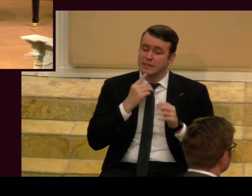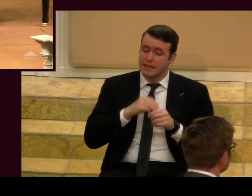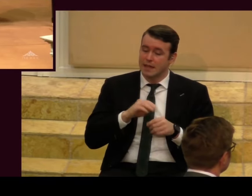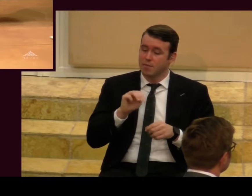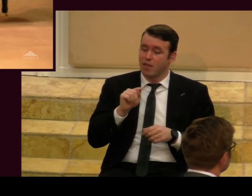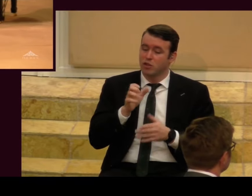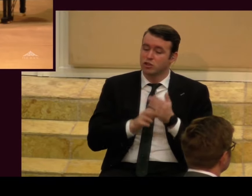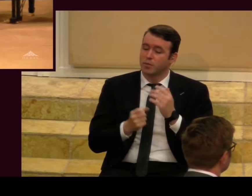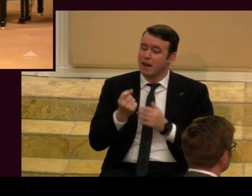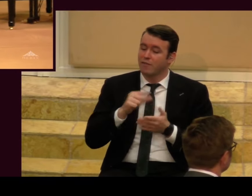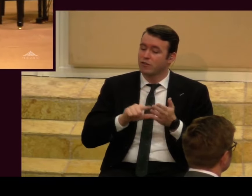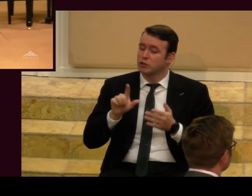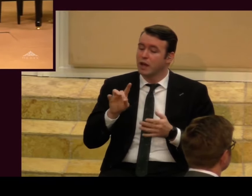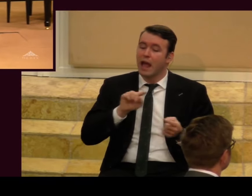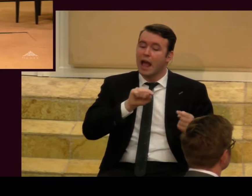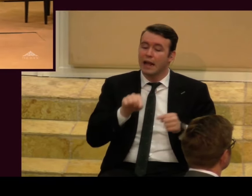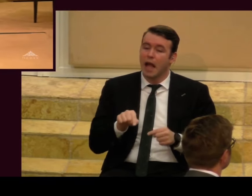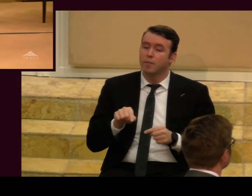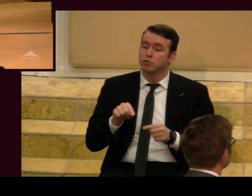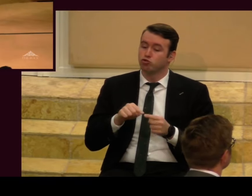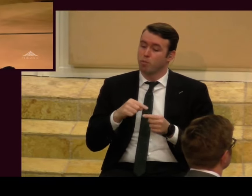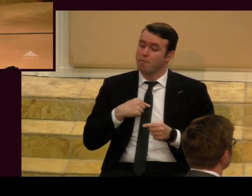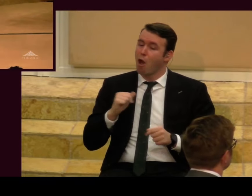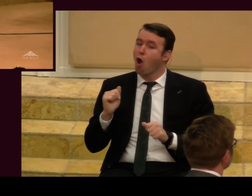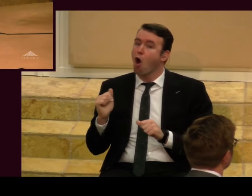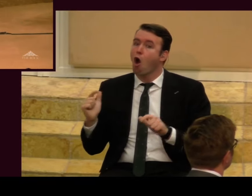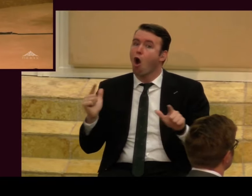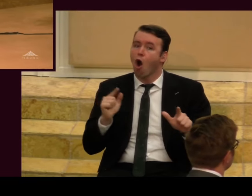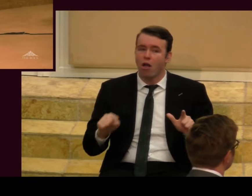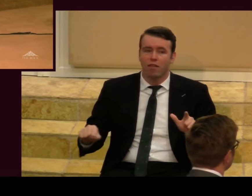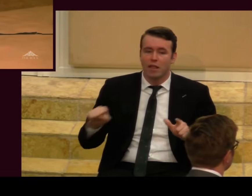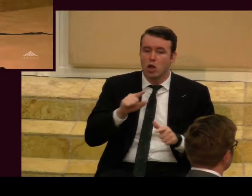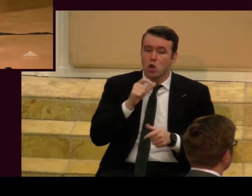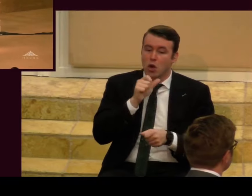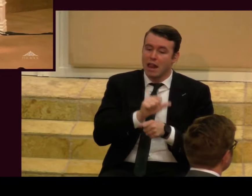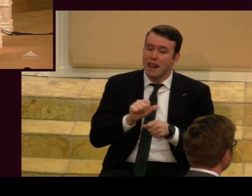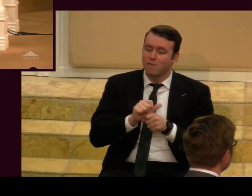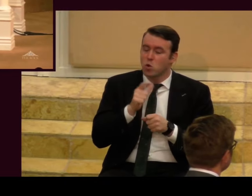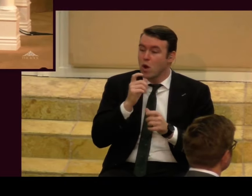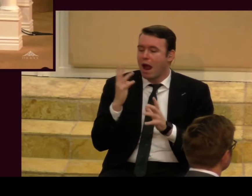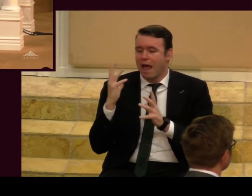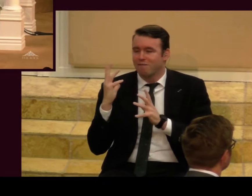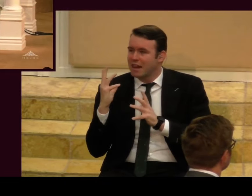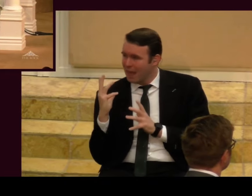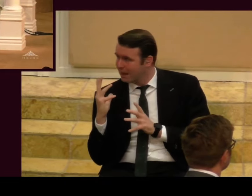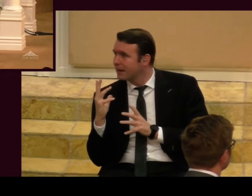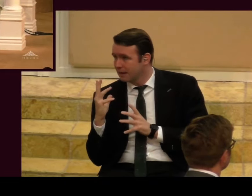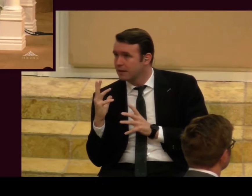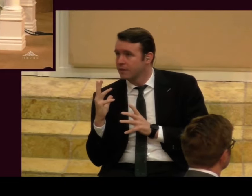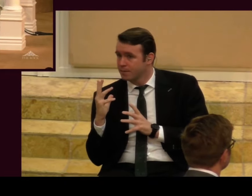Jesus said in Matthew chapter 11, verse 28, come unto me, all ye that labor and are heavy laden.